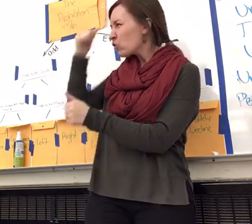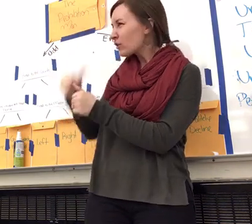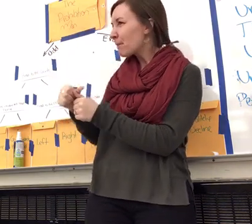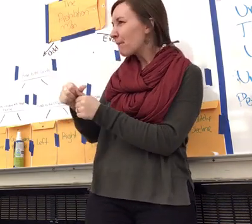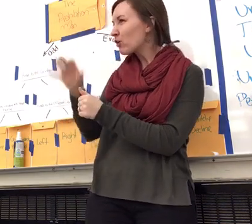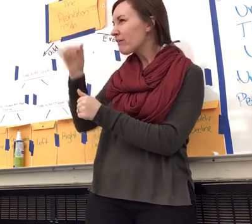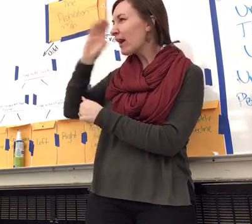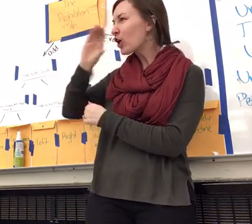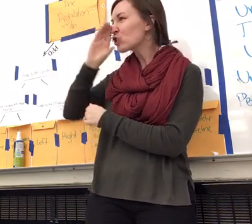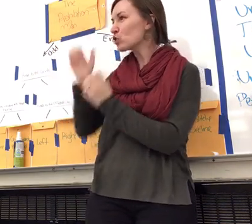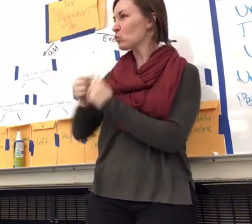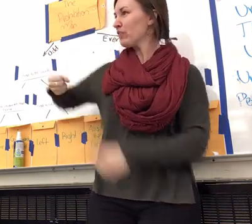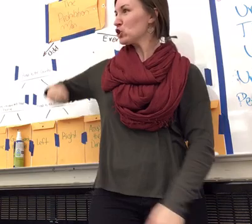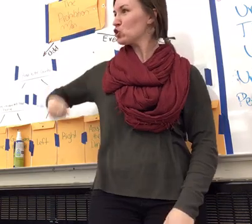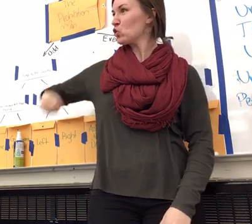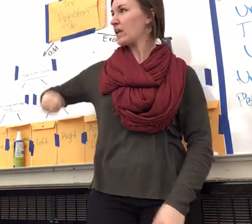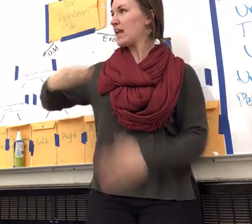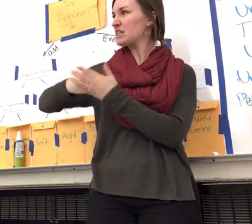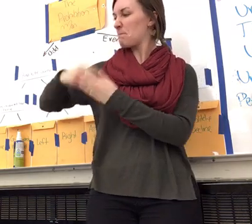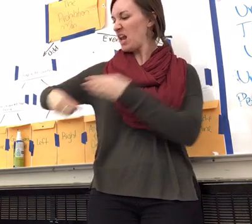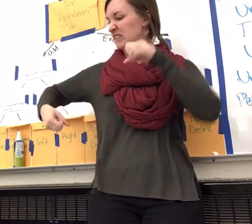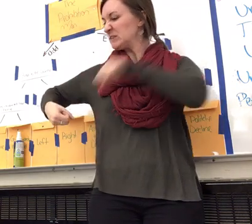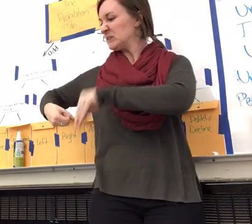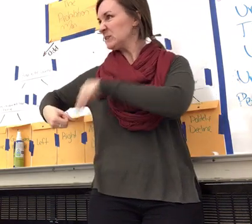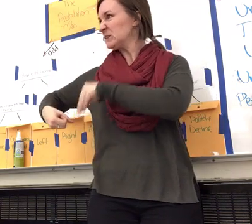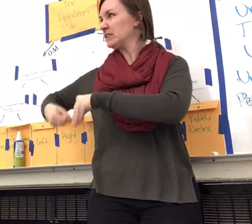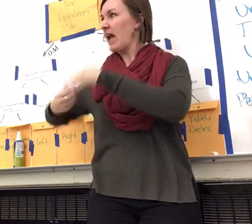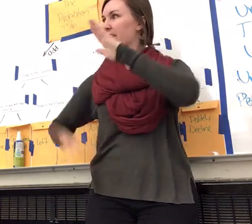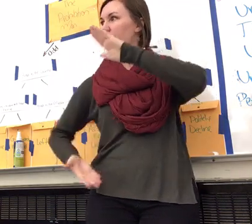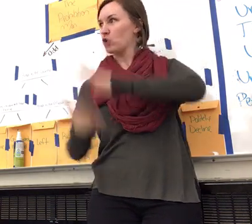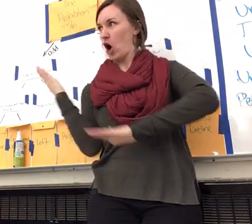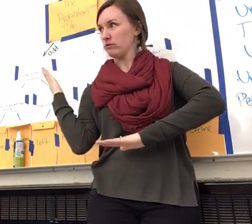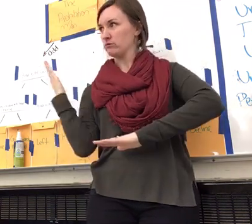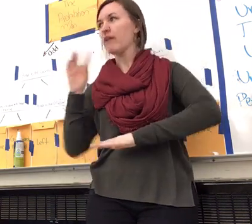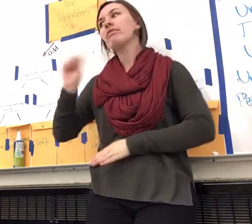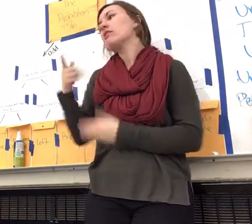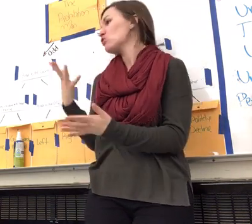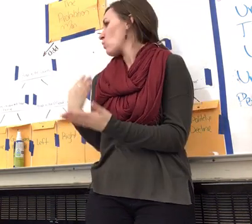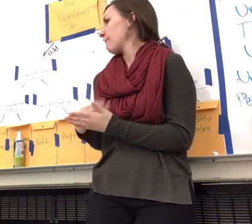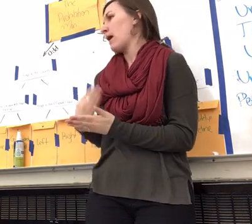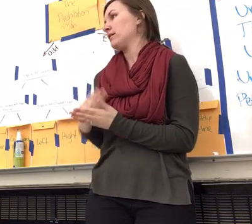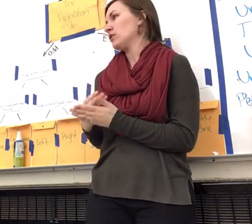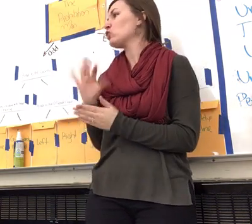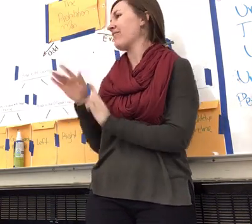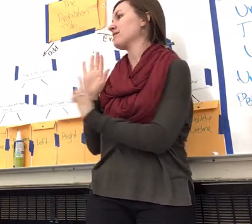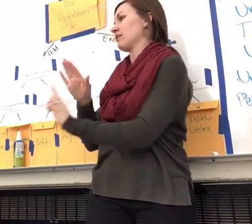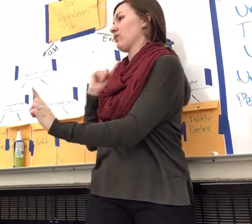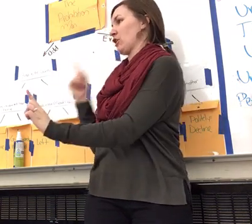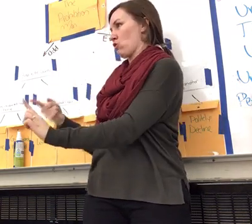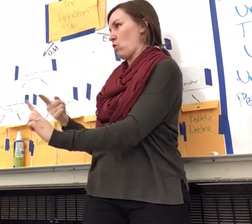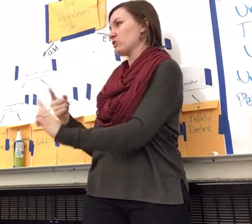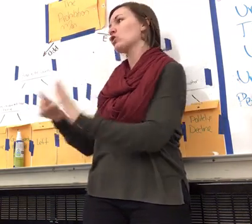suitcase. They stuff the money in the suitcase, and they're gone. All they want is their money. So negative impacts of